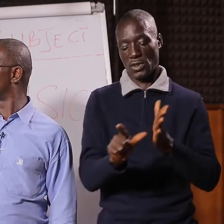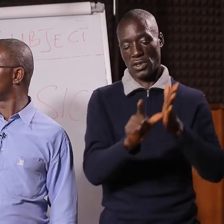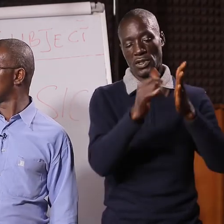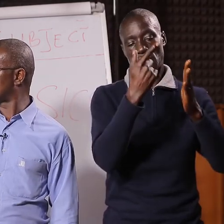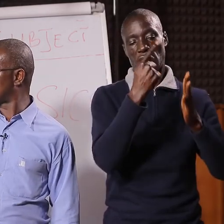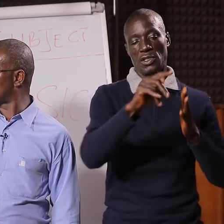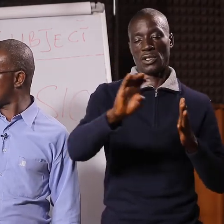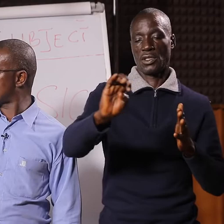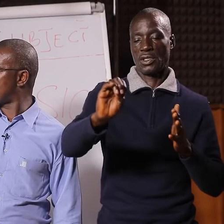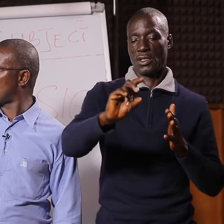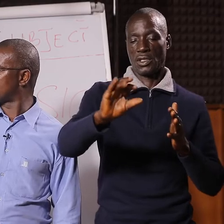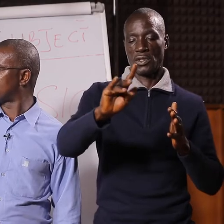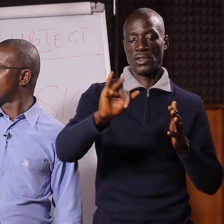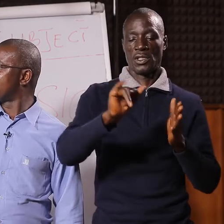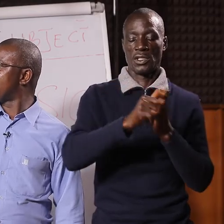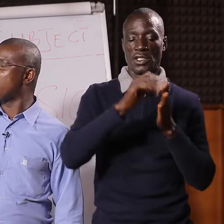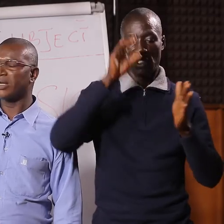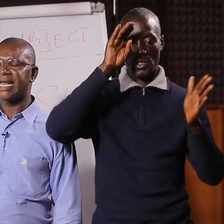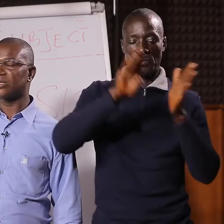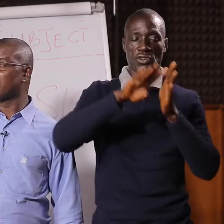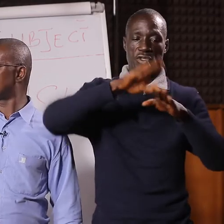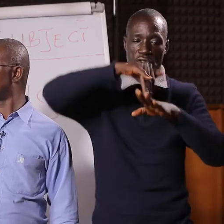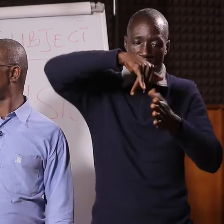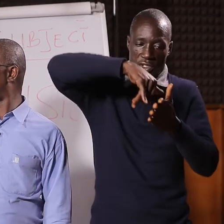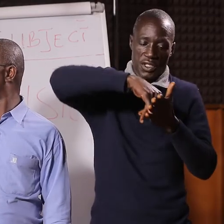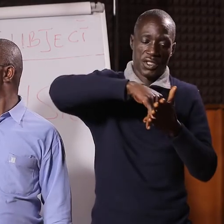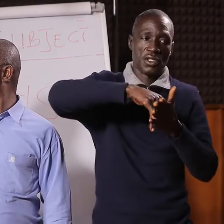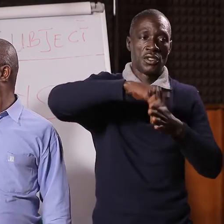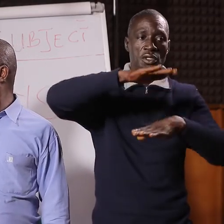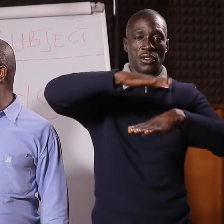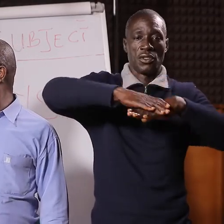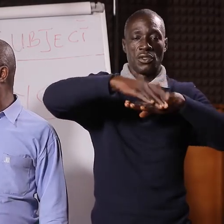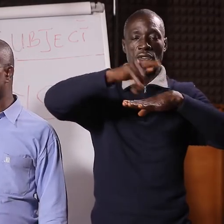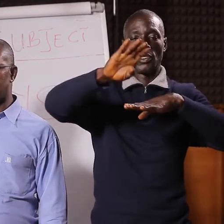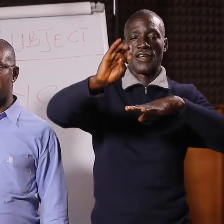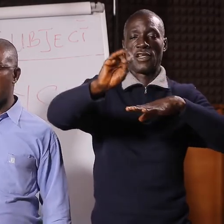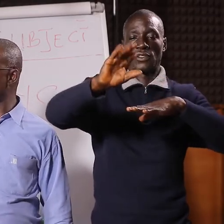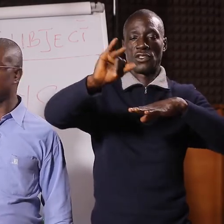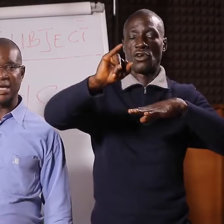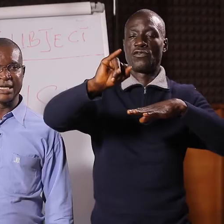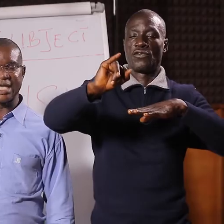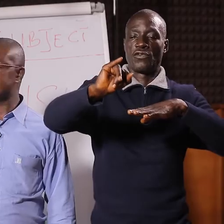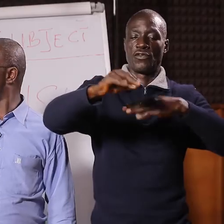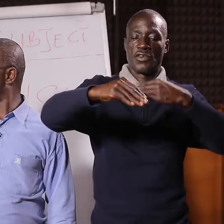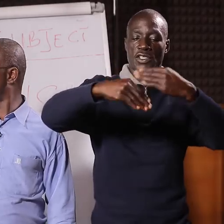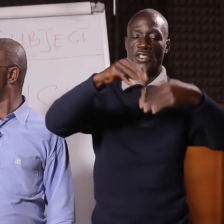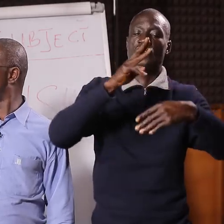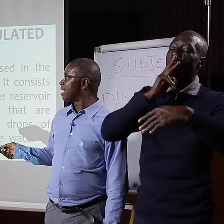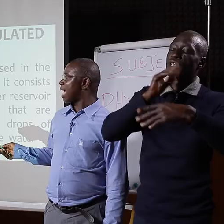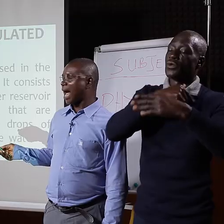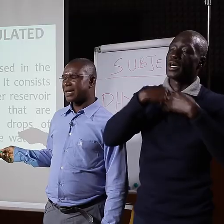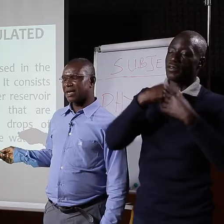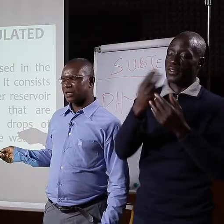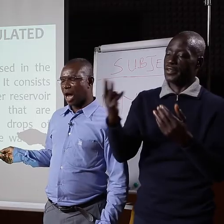electrolyte. That's a diagram on that. Then on the electrolysis of acidic water, we have this